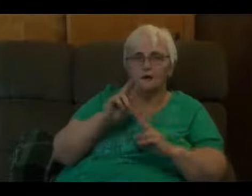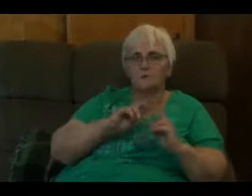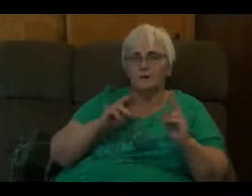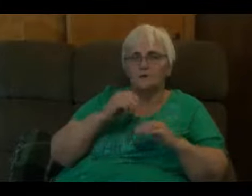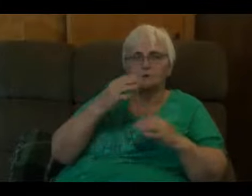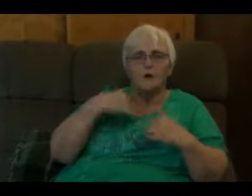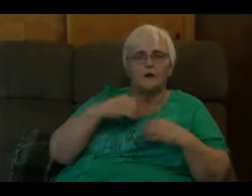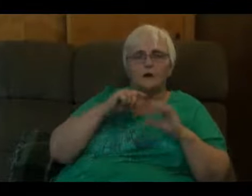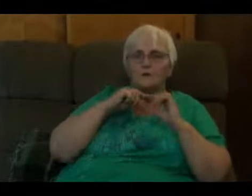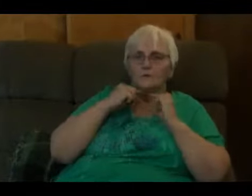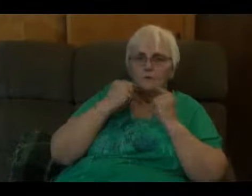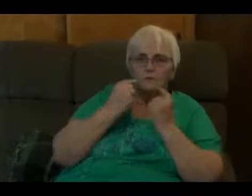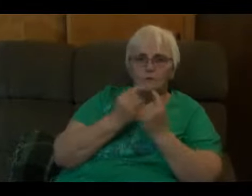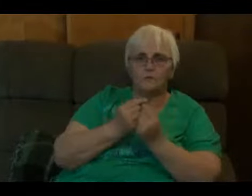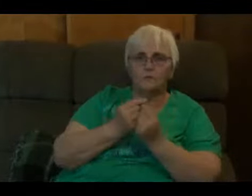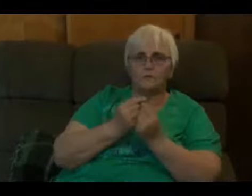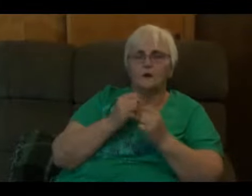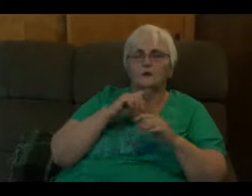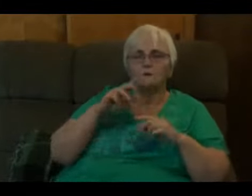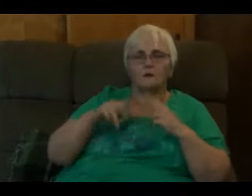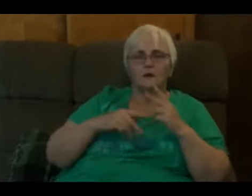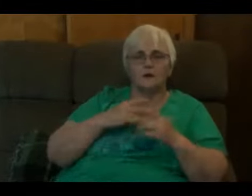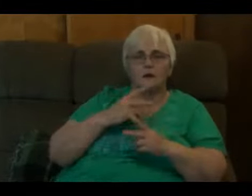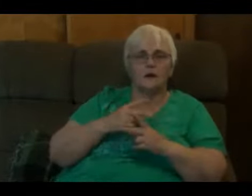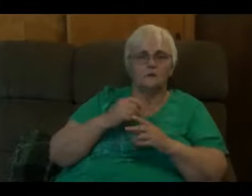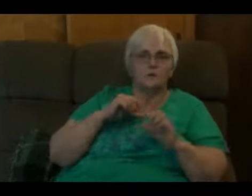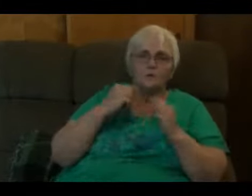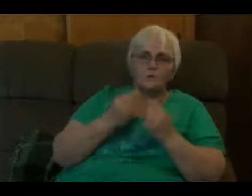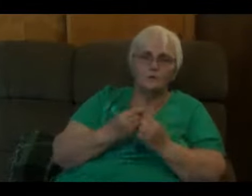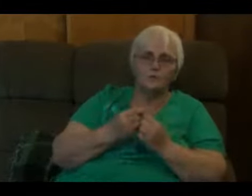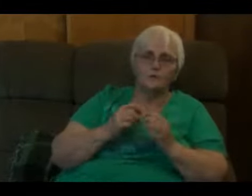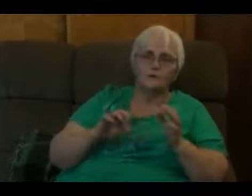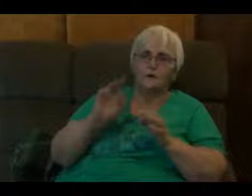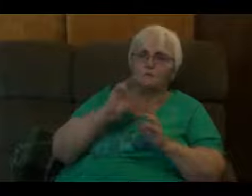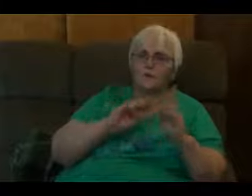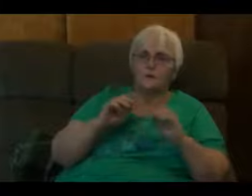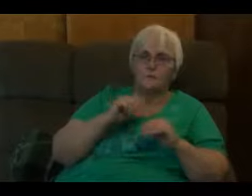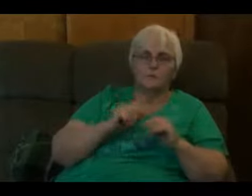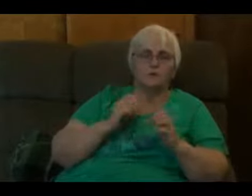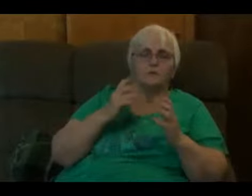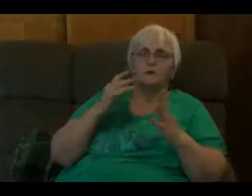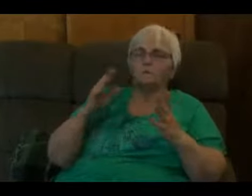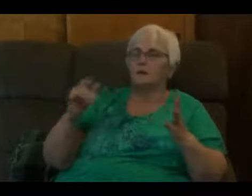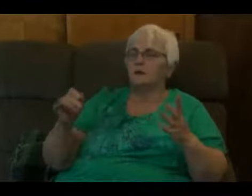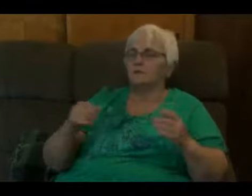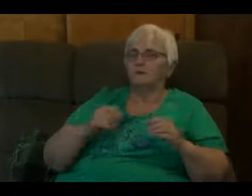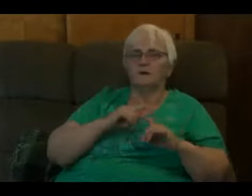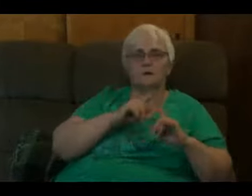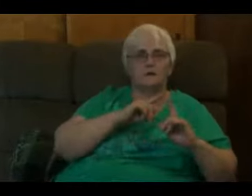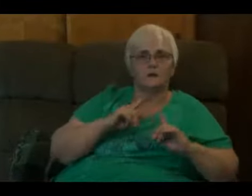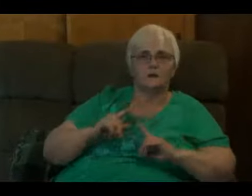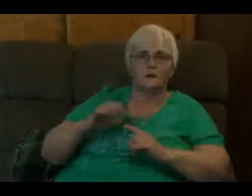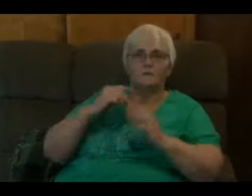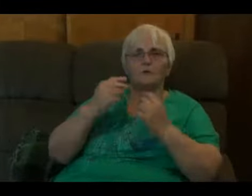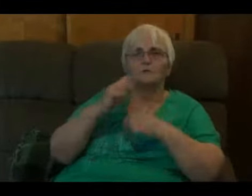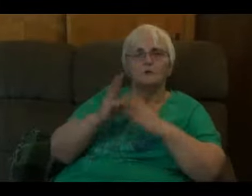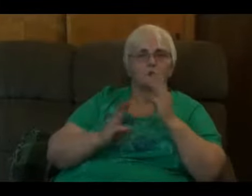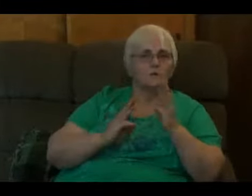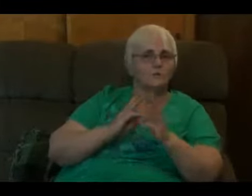of, you know, there's all kinds of different groups, infinite number almost, in the world of different groups,